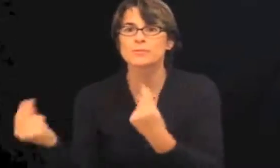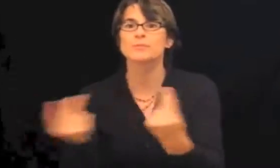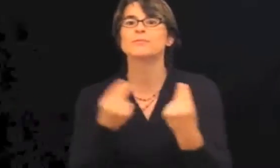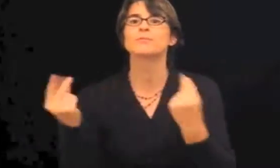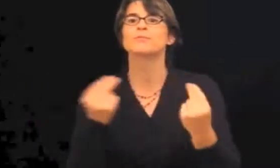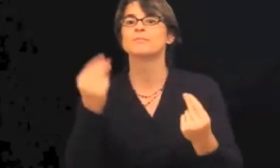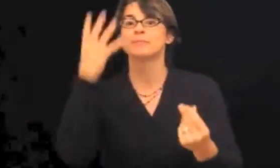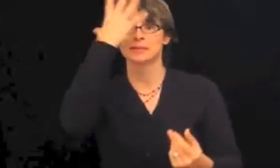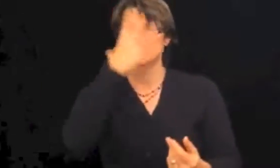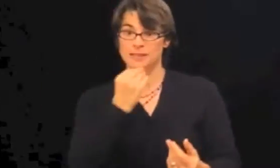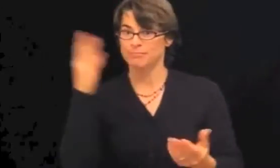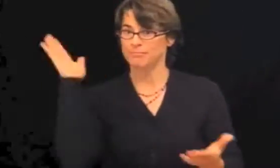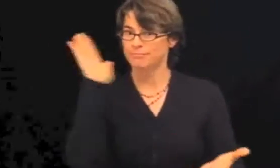busy. stay busy all the time.